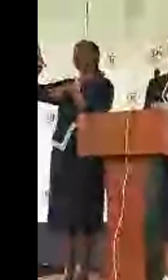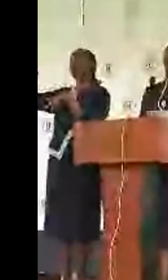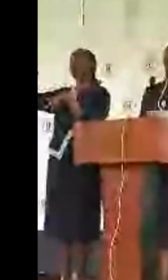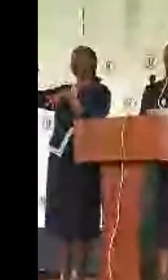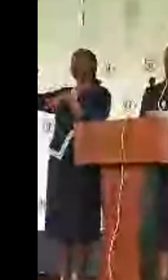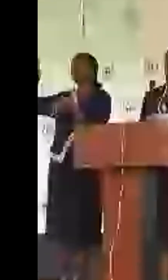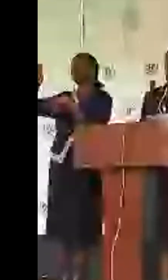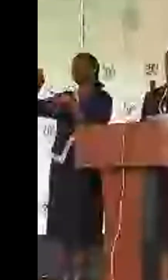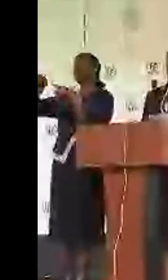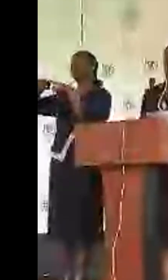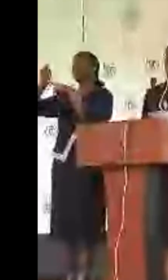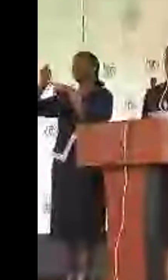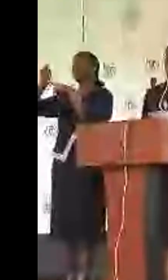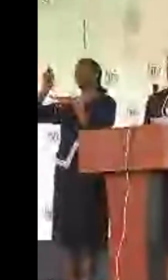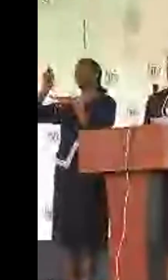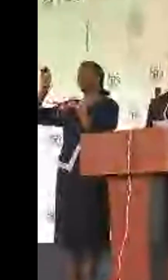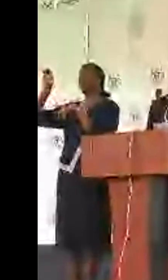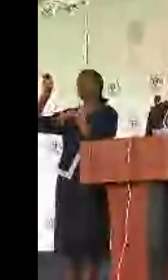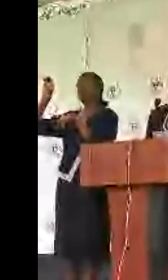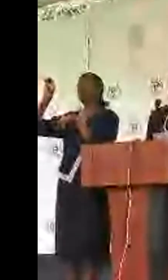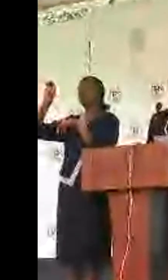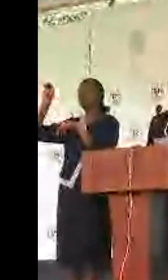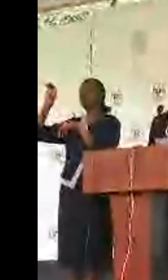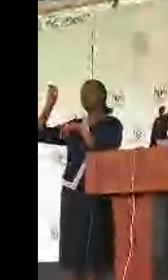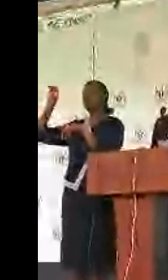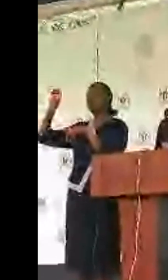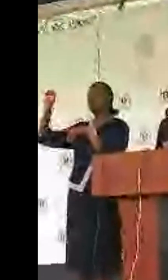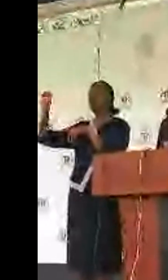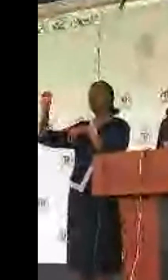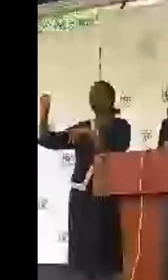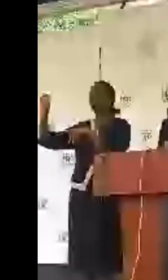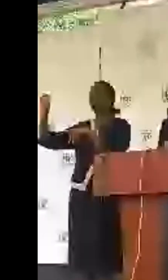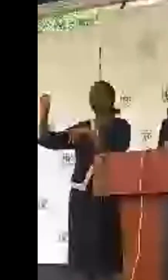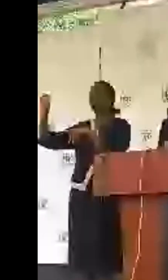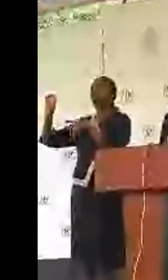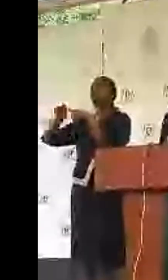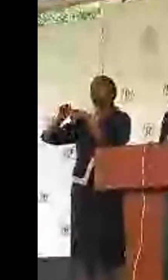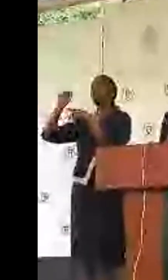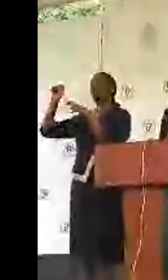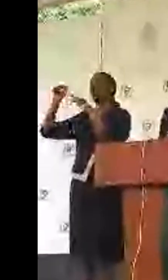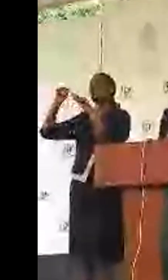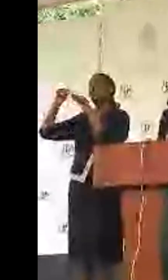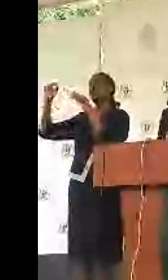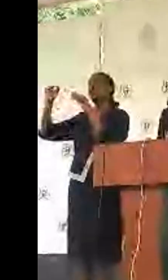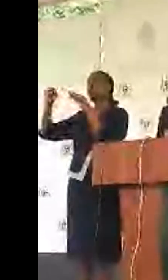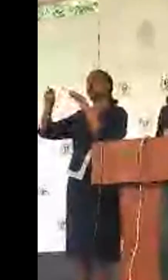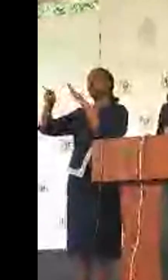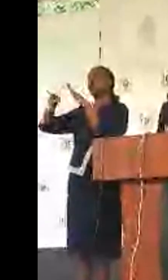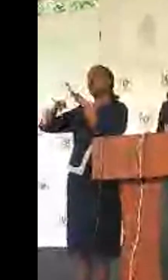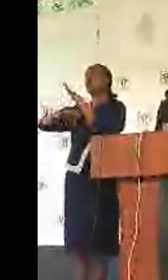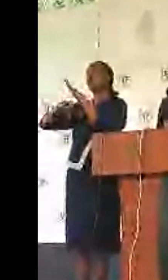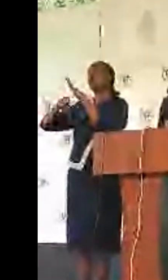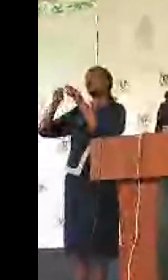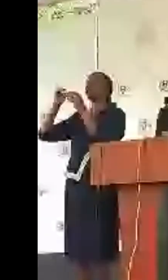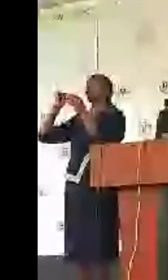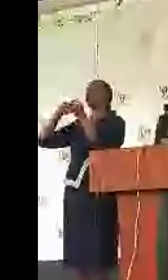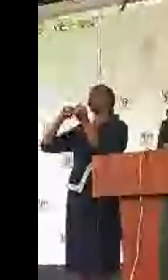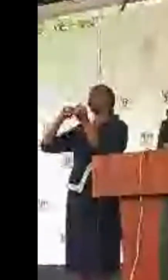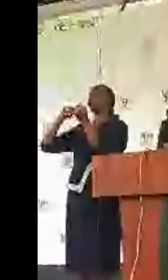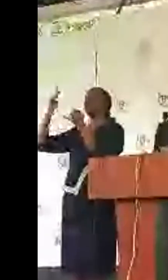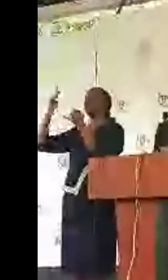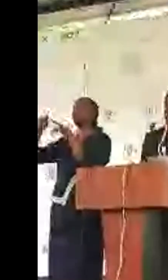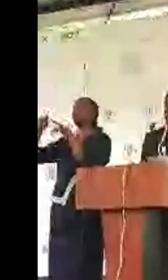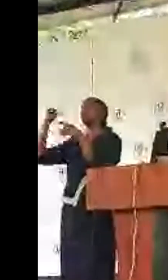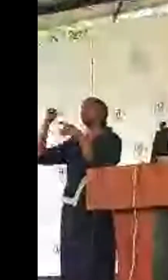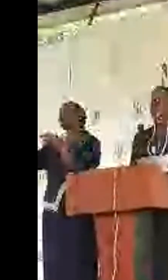Omwaka guno n'ebyayisiki n'ebyayisiki oba akola ebibuuzo ebisanvu eyasinga eyokuna esinga